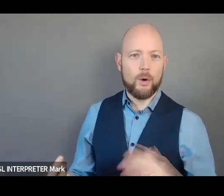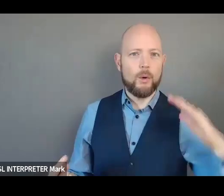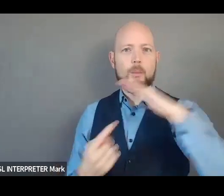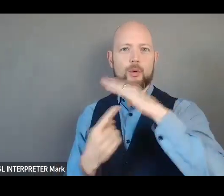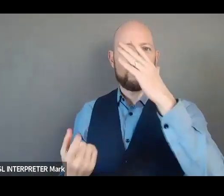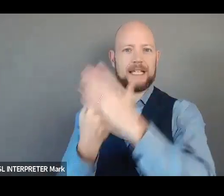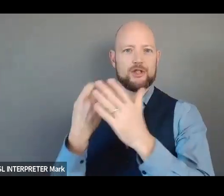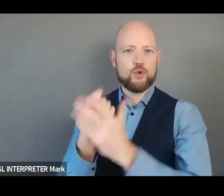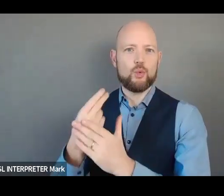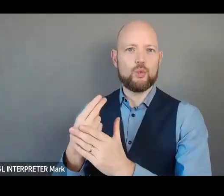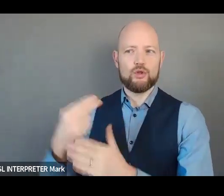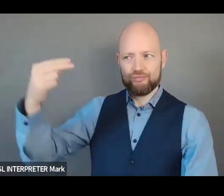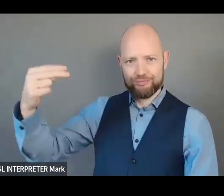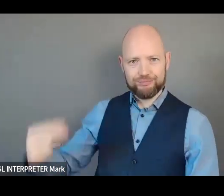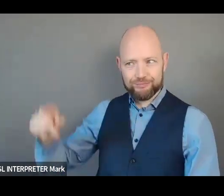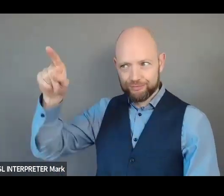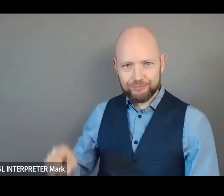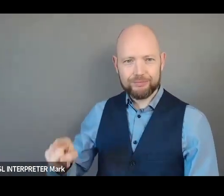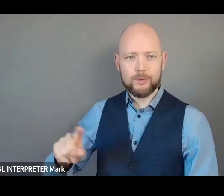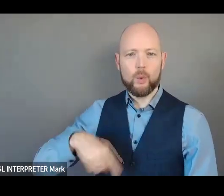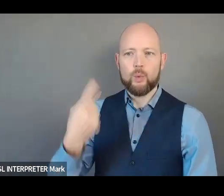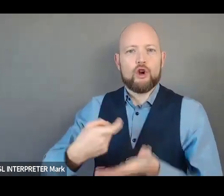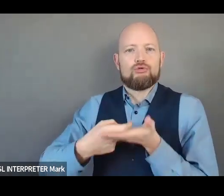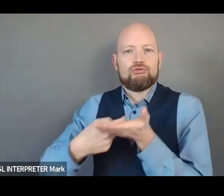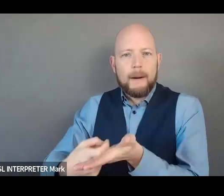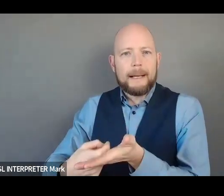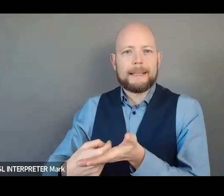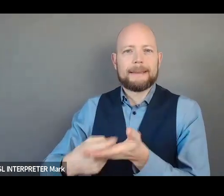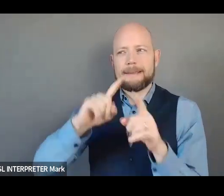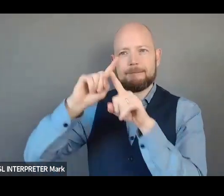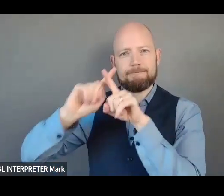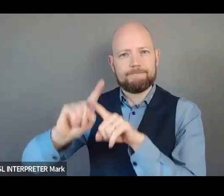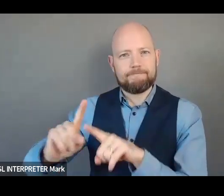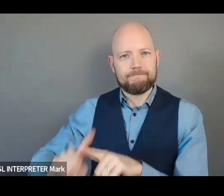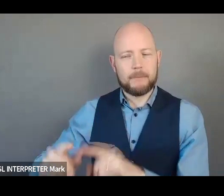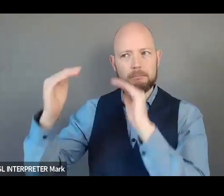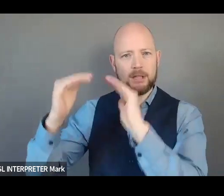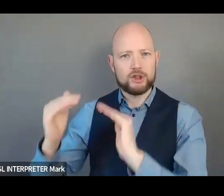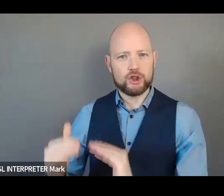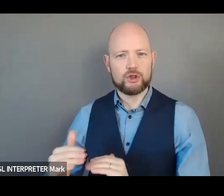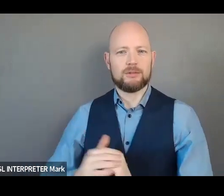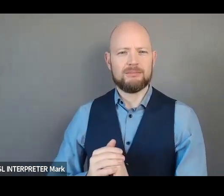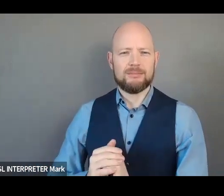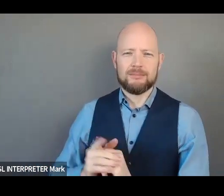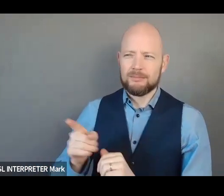said before, you know, there's a lot more to this. This is really kind of getting things started in one particular sense.